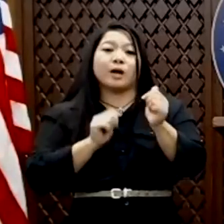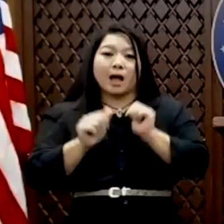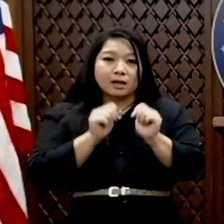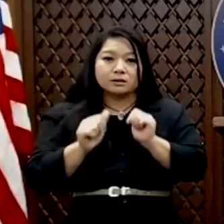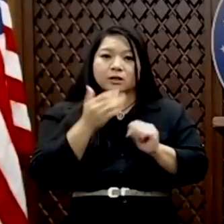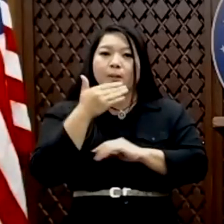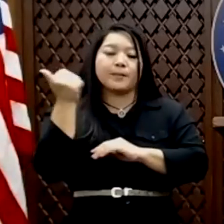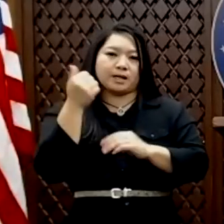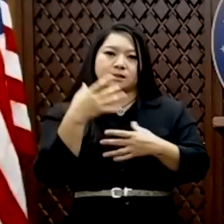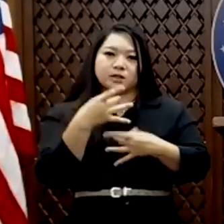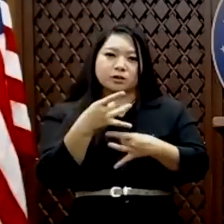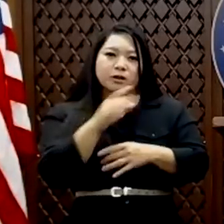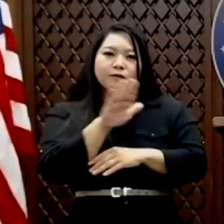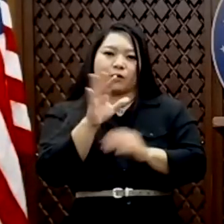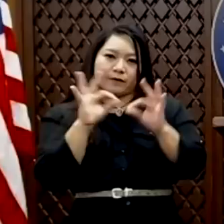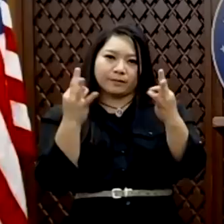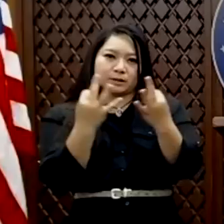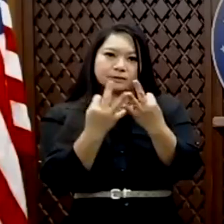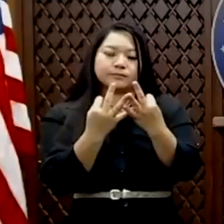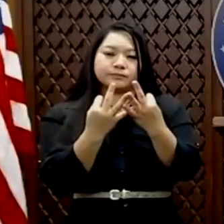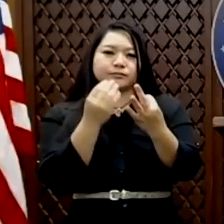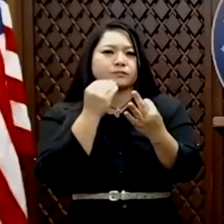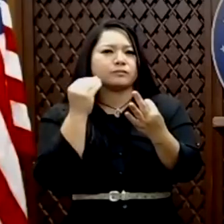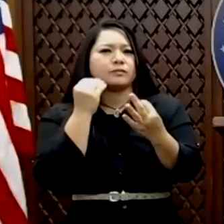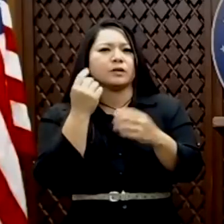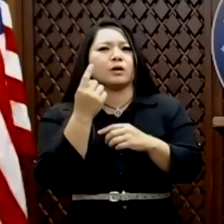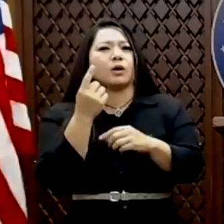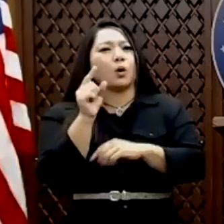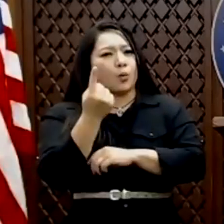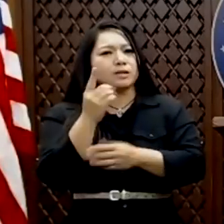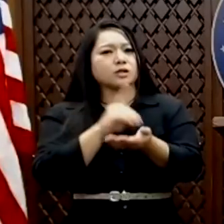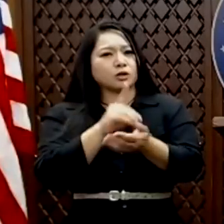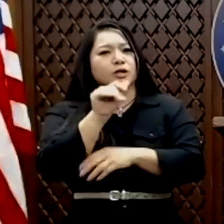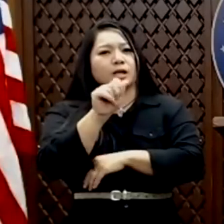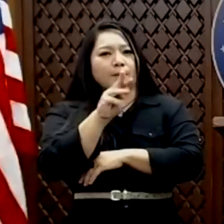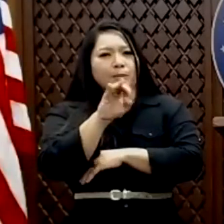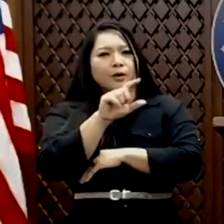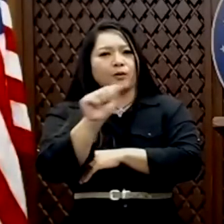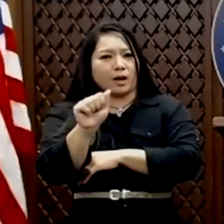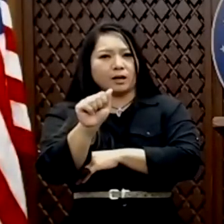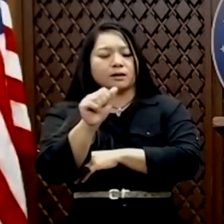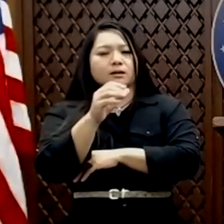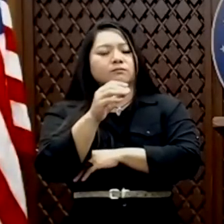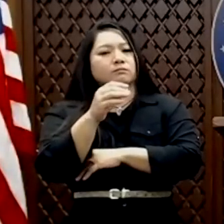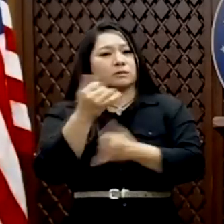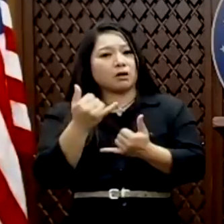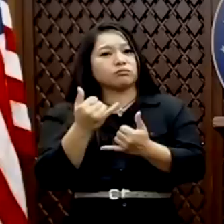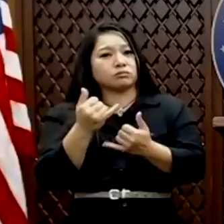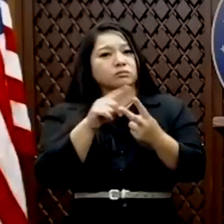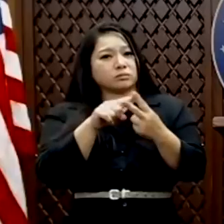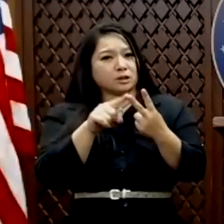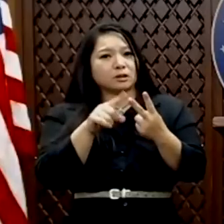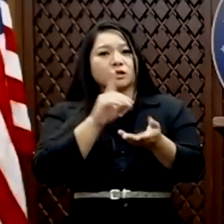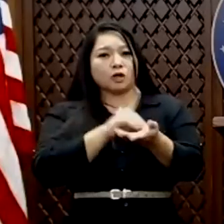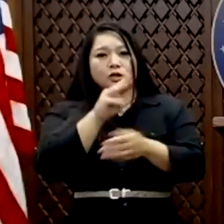the best interest of your families. Once Dr. Cabrera has finished, Dr. Mike Cruz will walk you through the steps